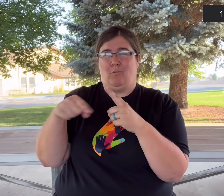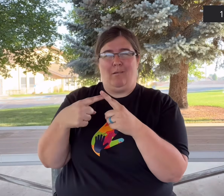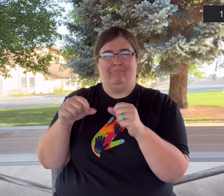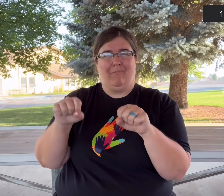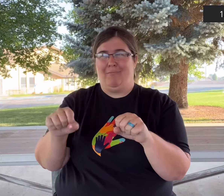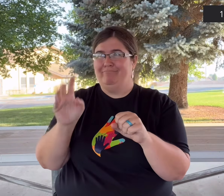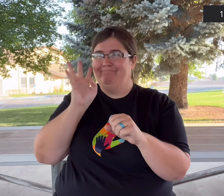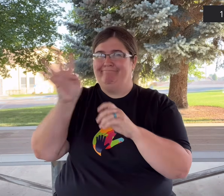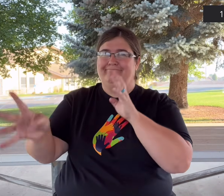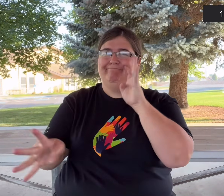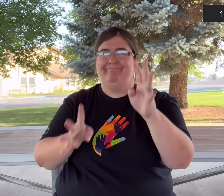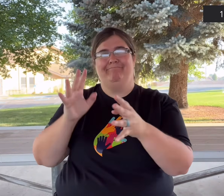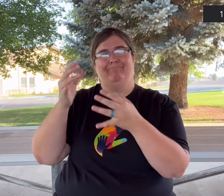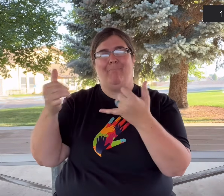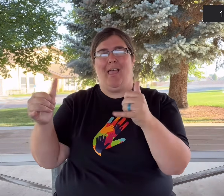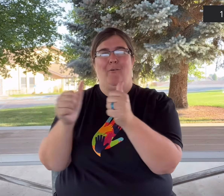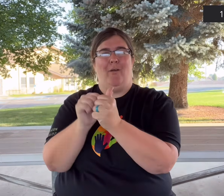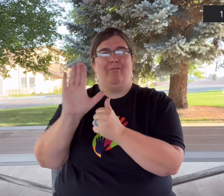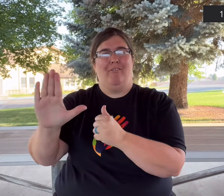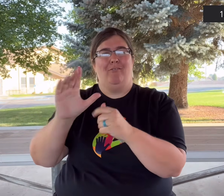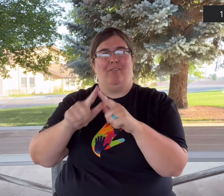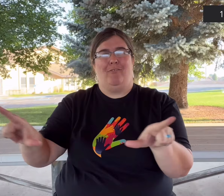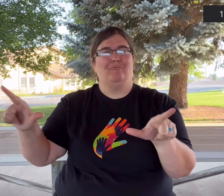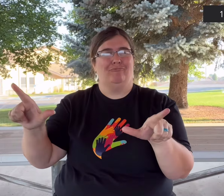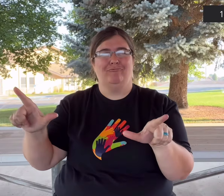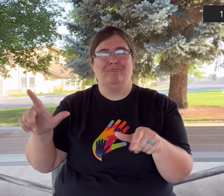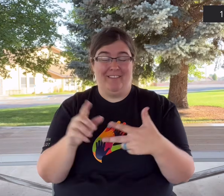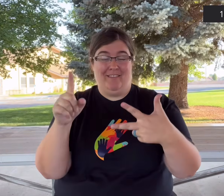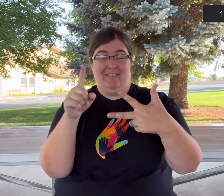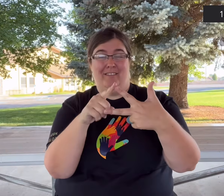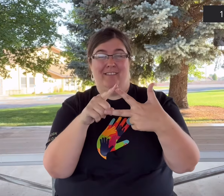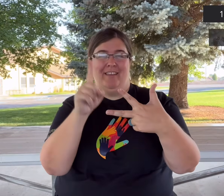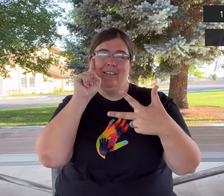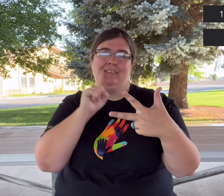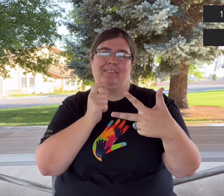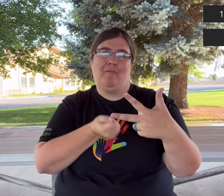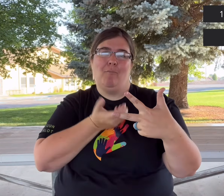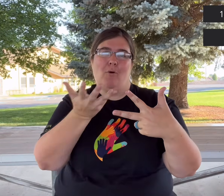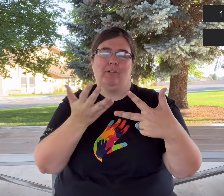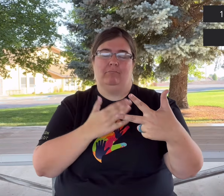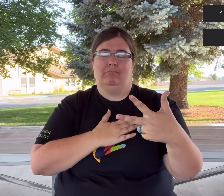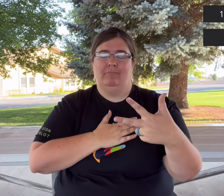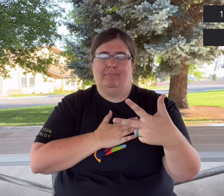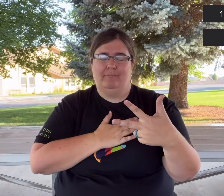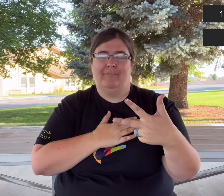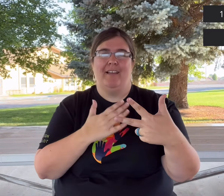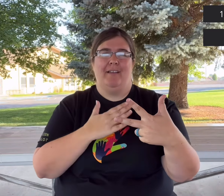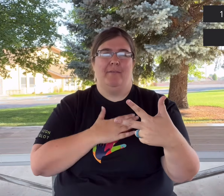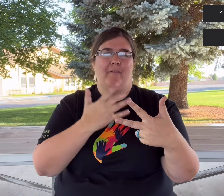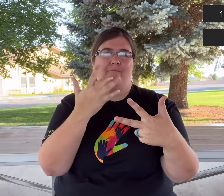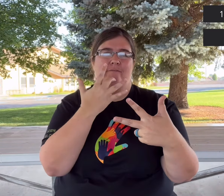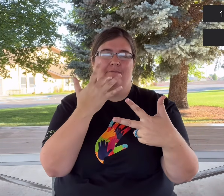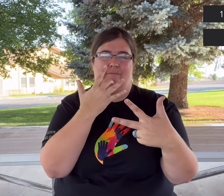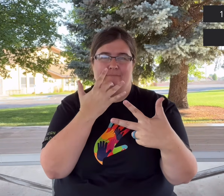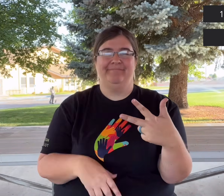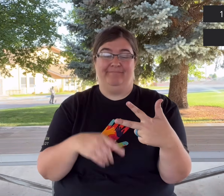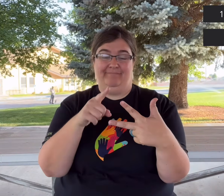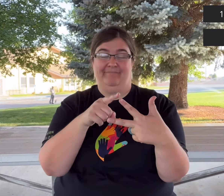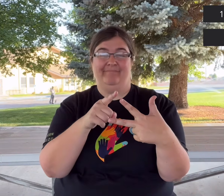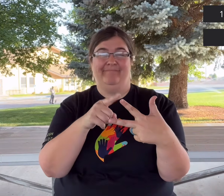when they can be creative and just play with their language. Second is deaf poetry, and that's my personal favorite.